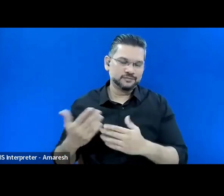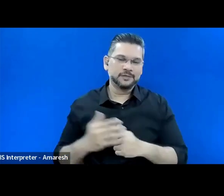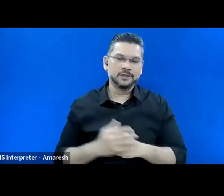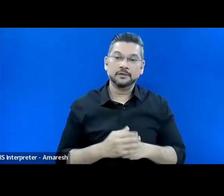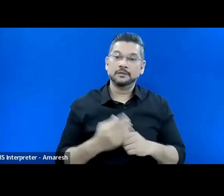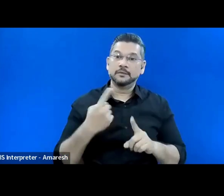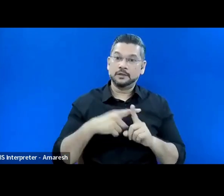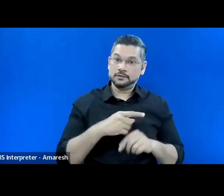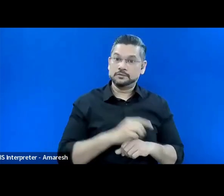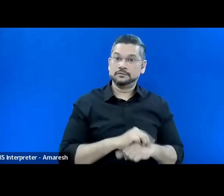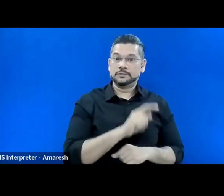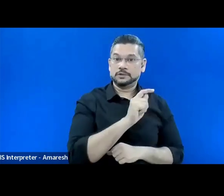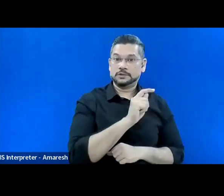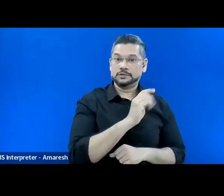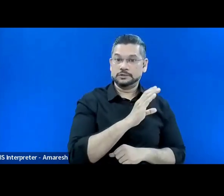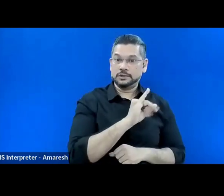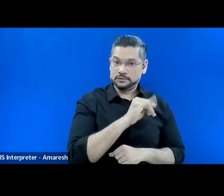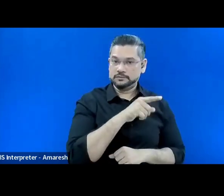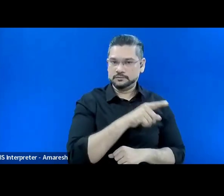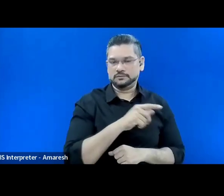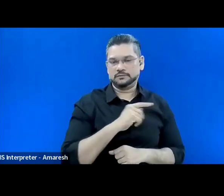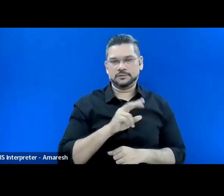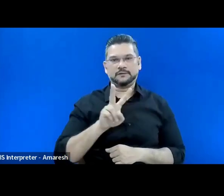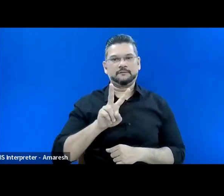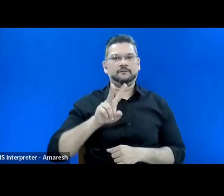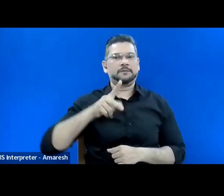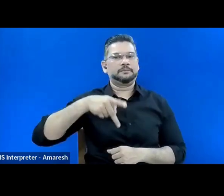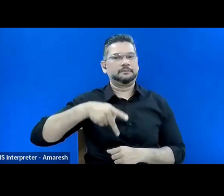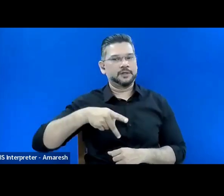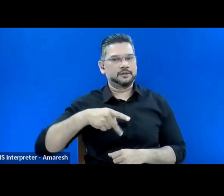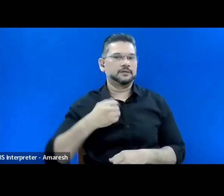of TCI. Well,